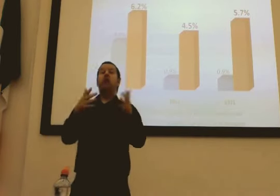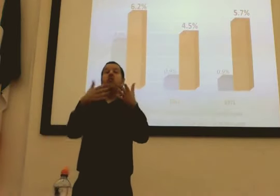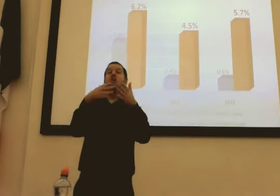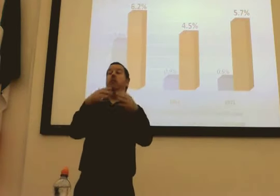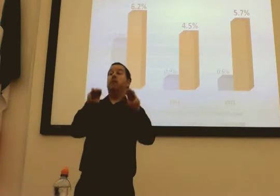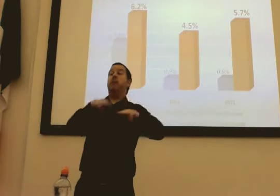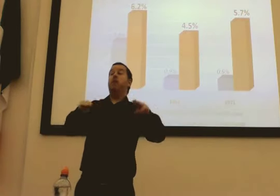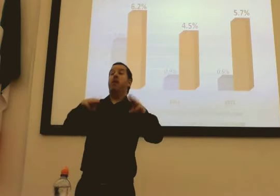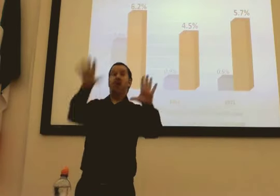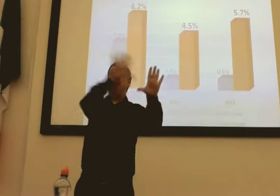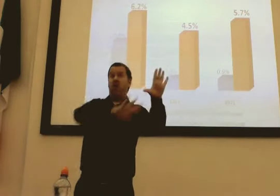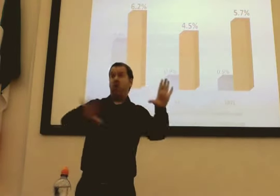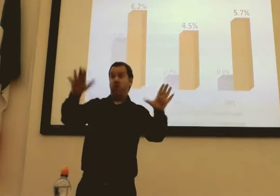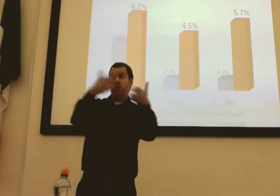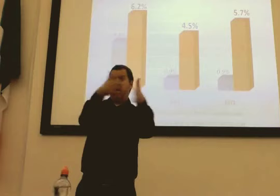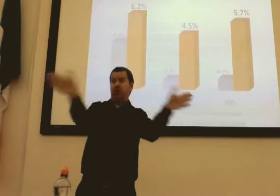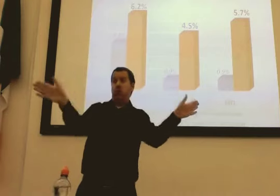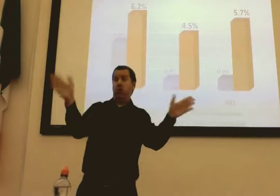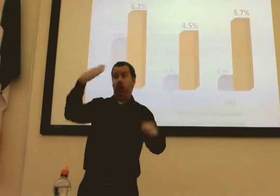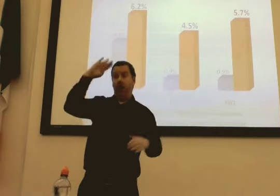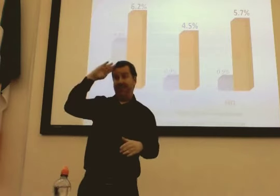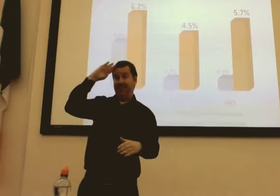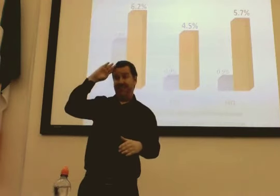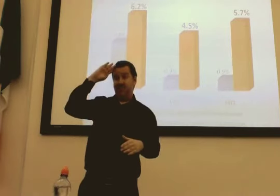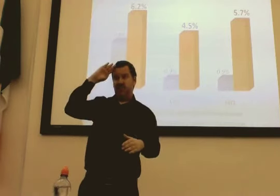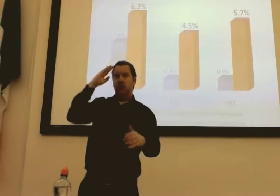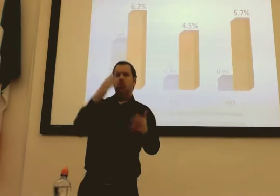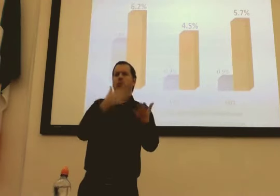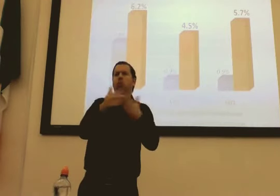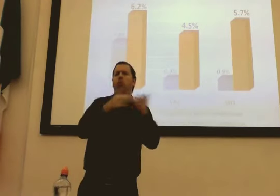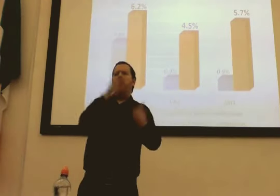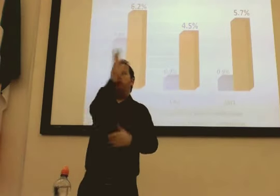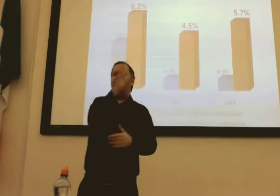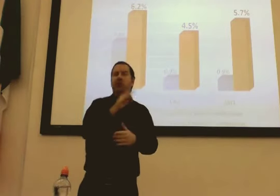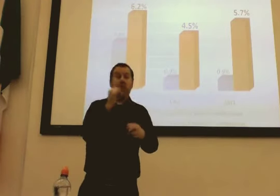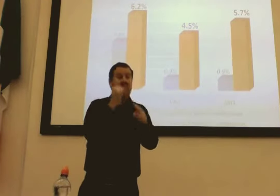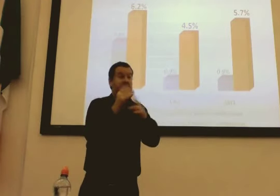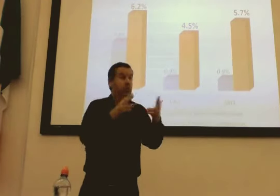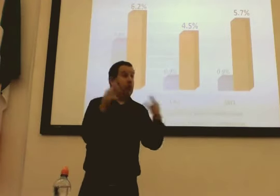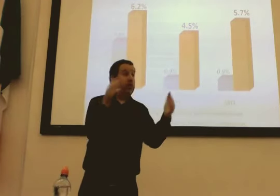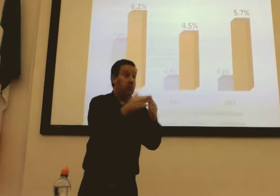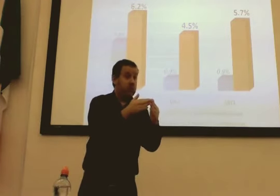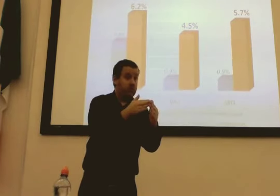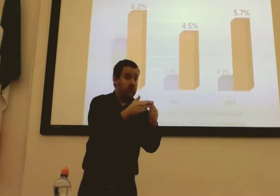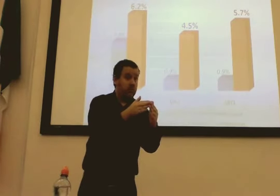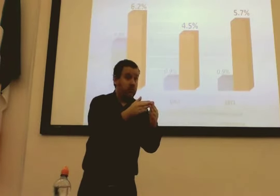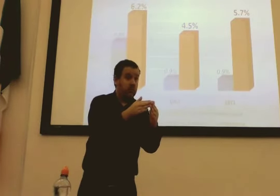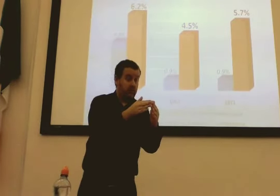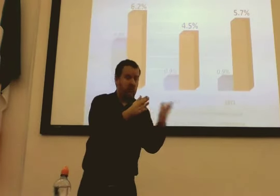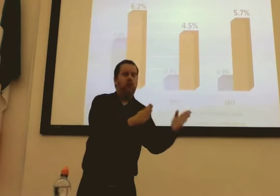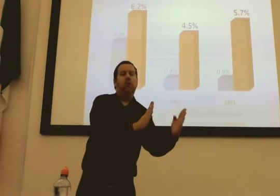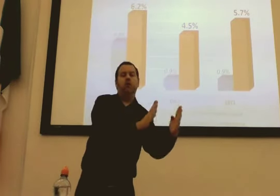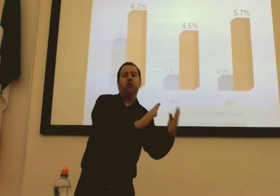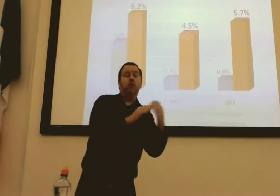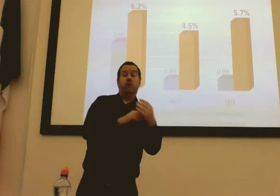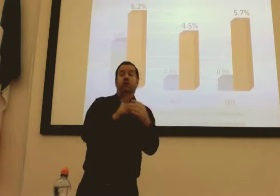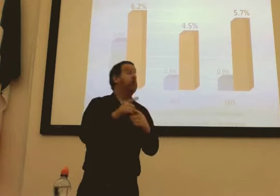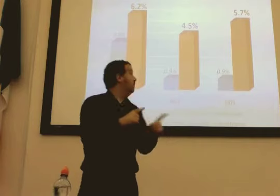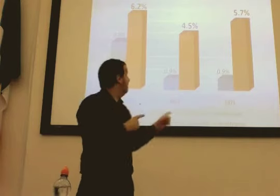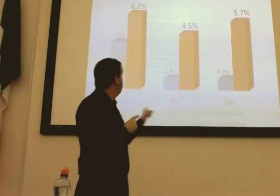So if you compare the general population of Ireland and the percentage of people of the hearing population who go into